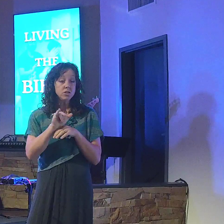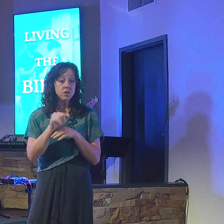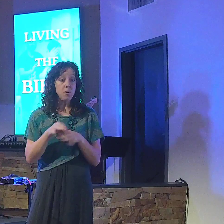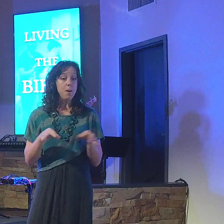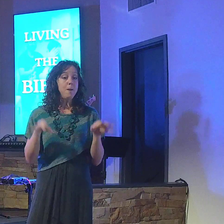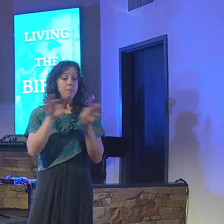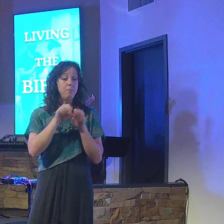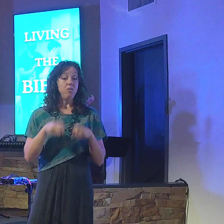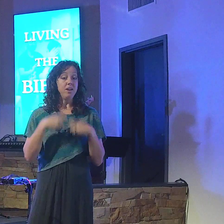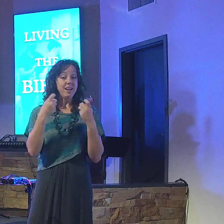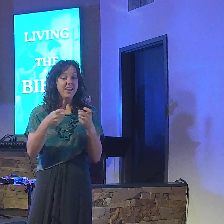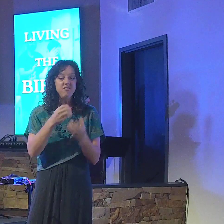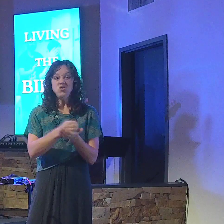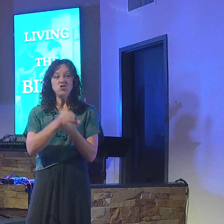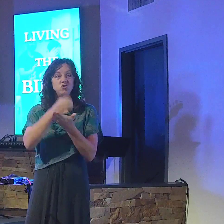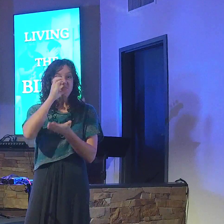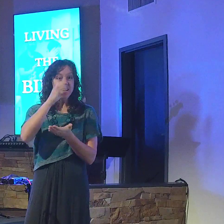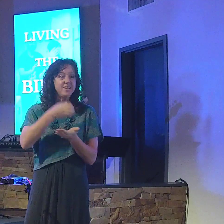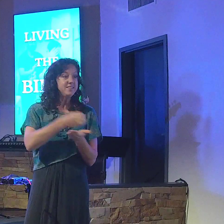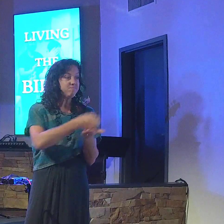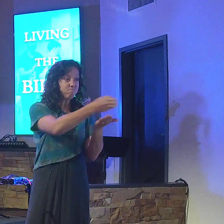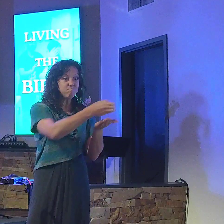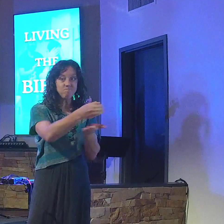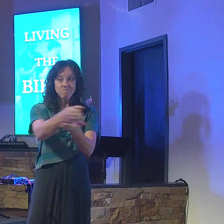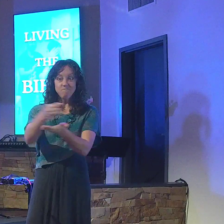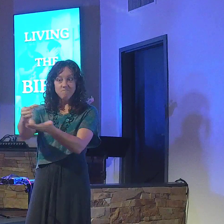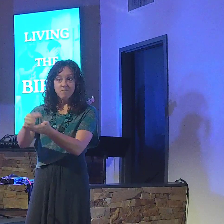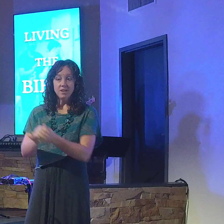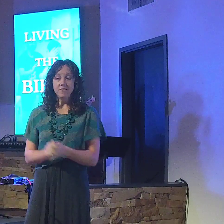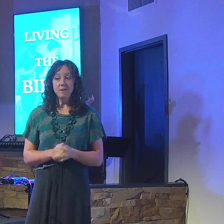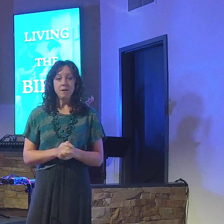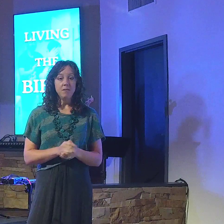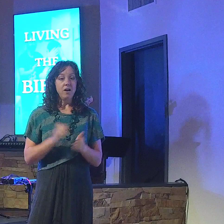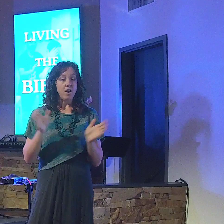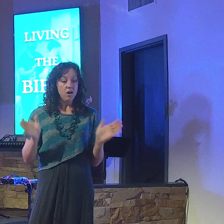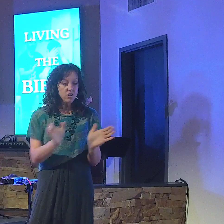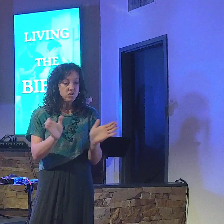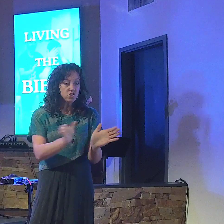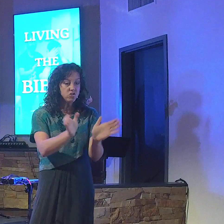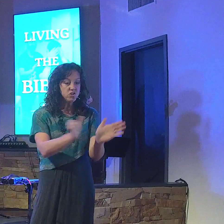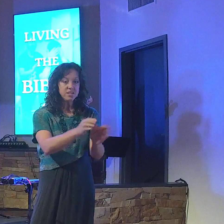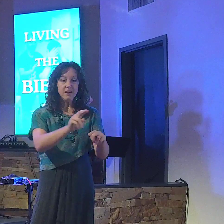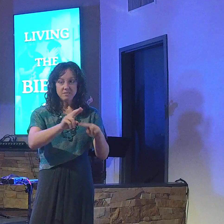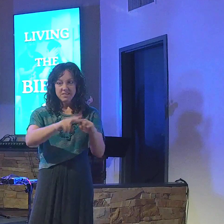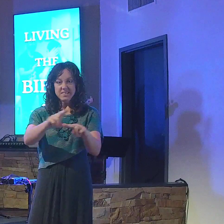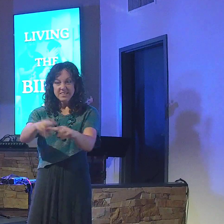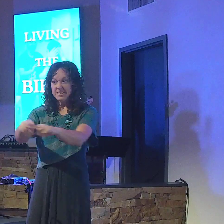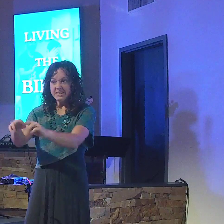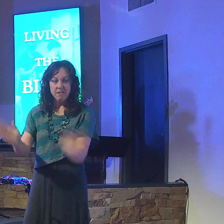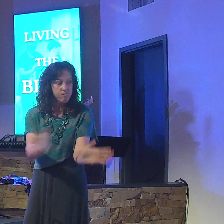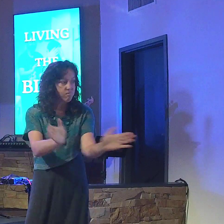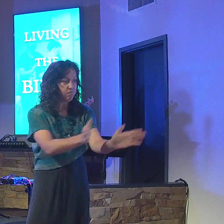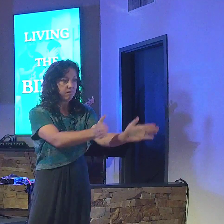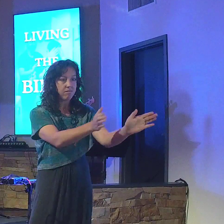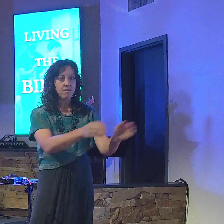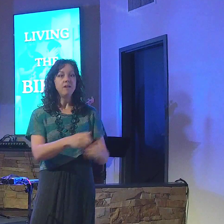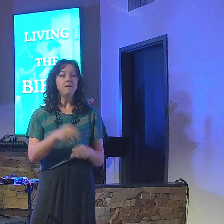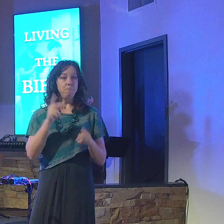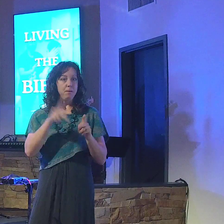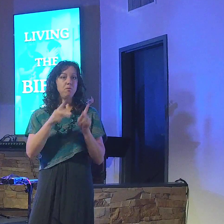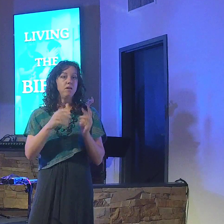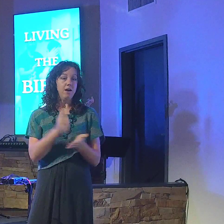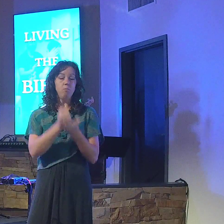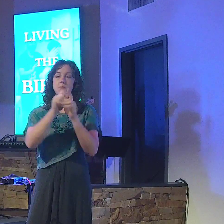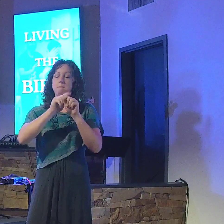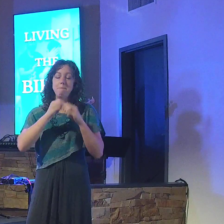serve cookies, serve refreshments. We need people who can be ushers to help people to their seats. We need, if you are still interested in